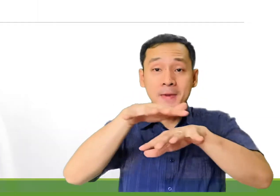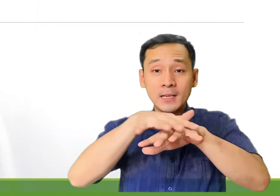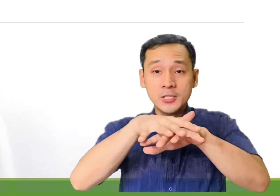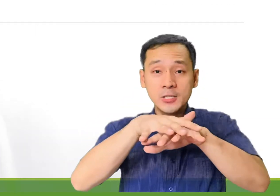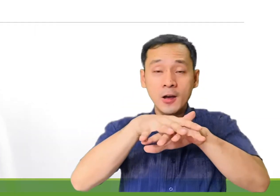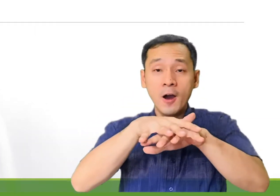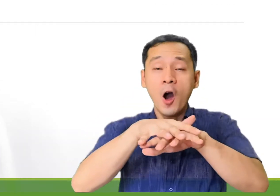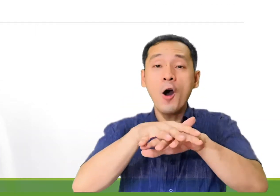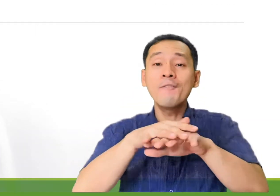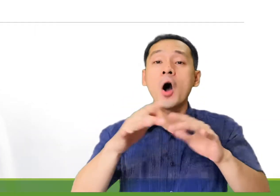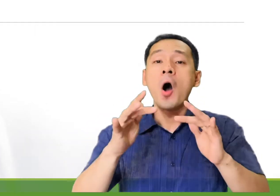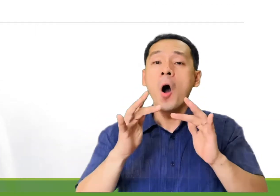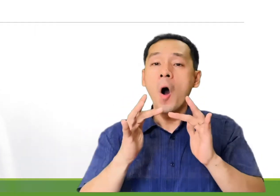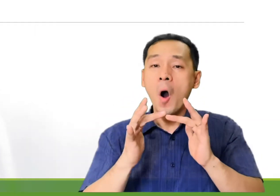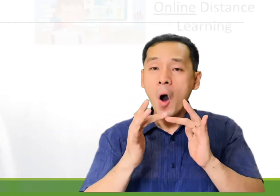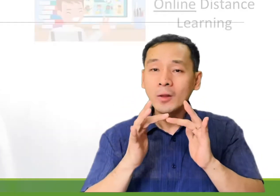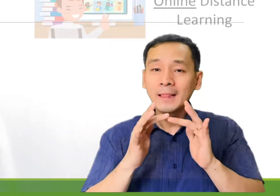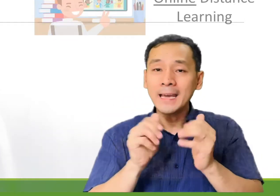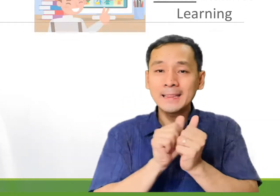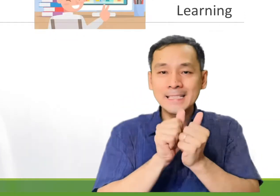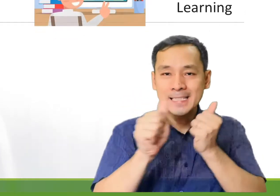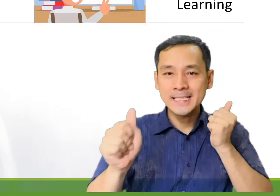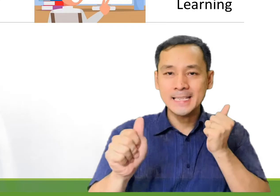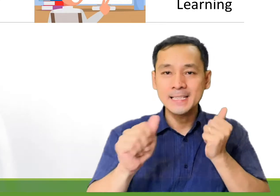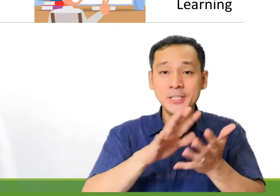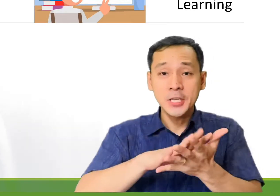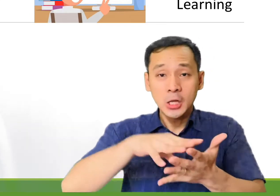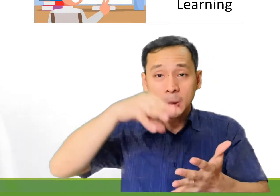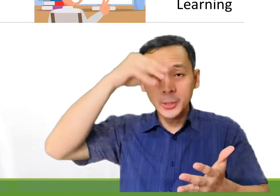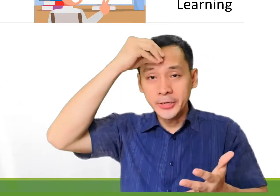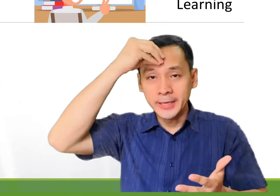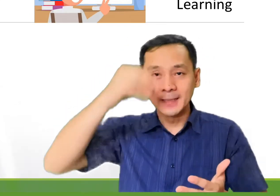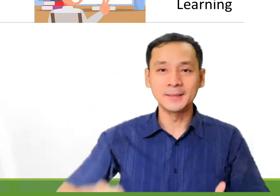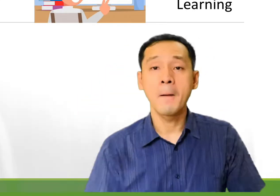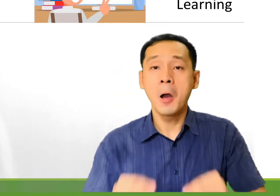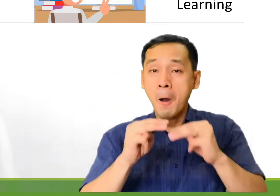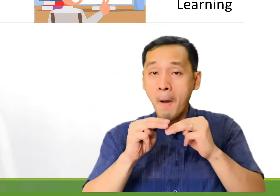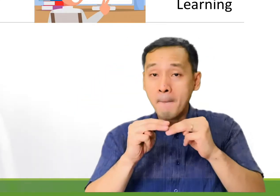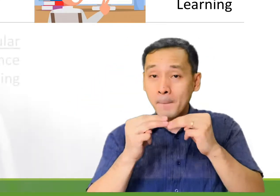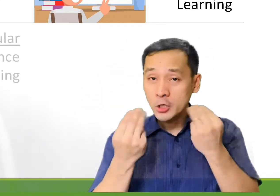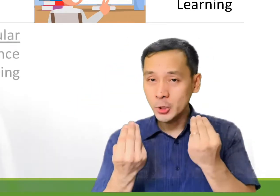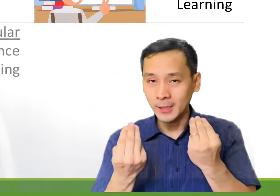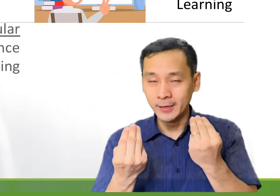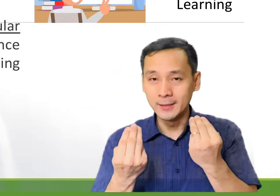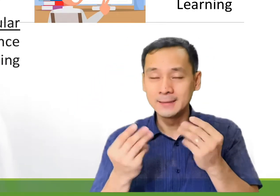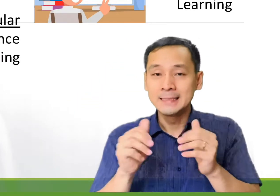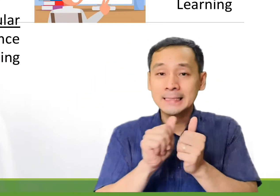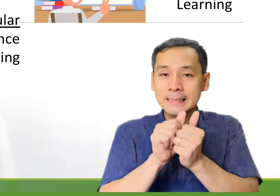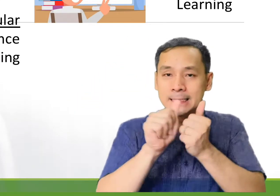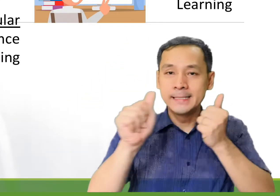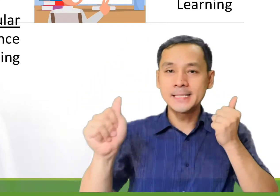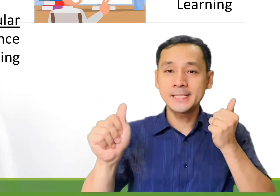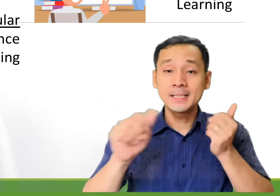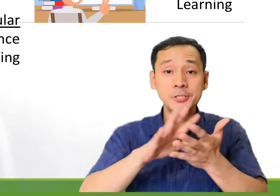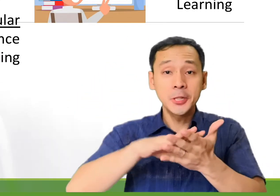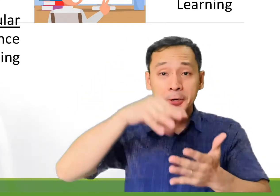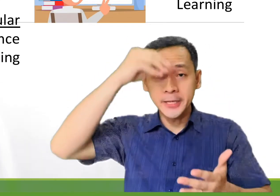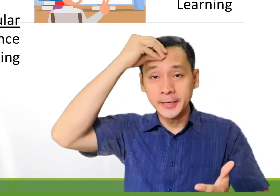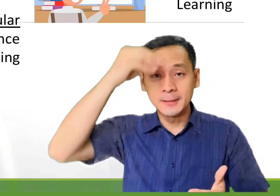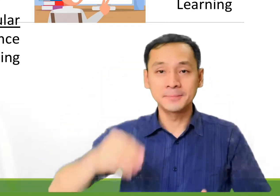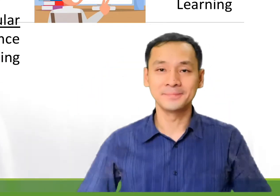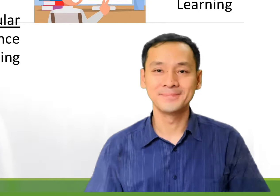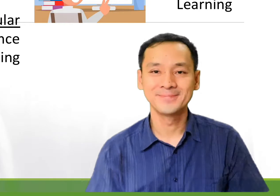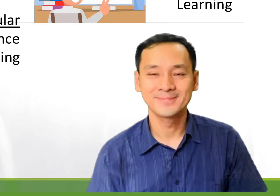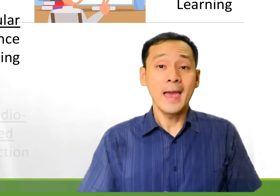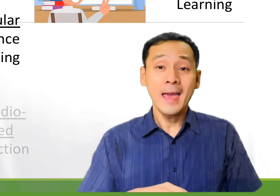or mix of online distance learning, modular distance